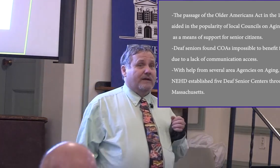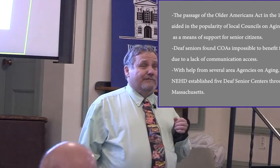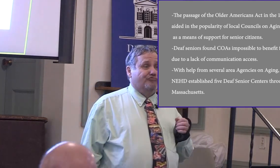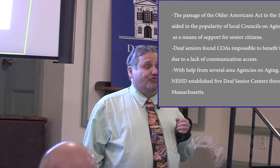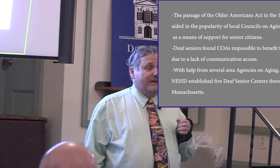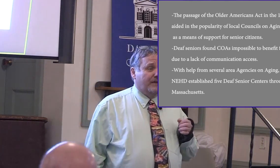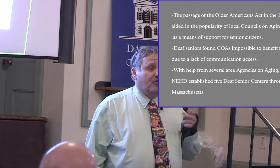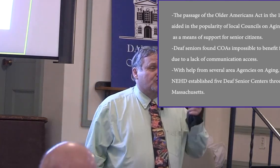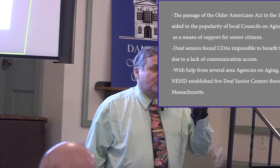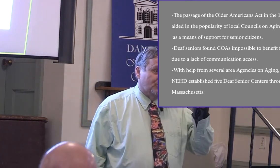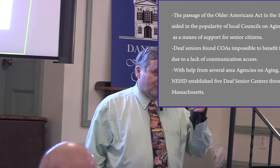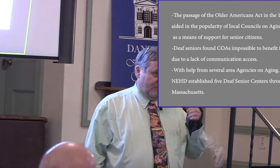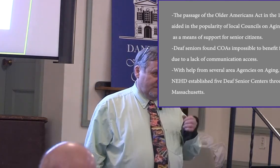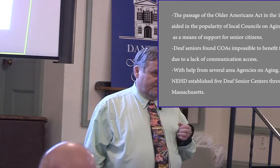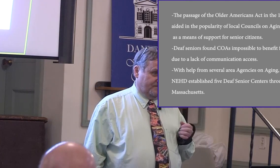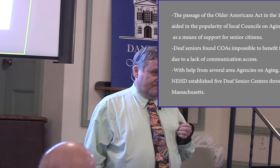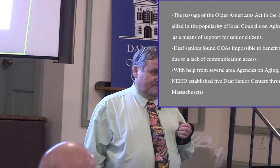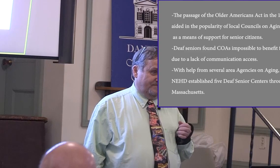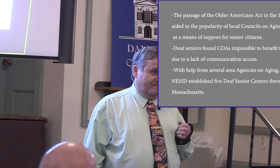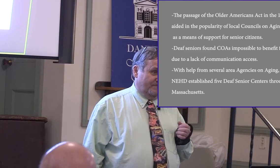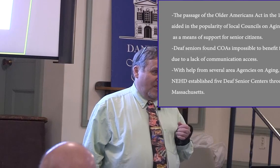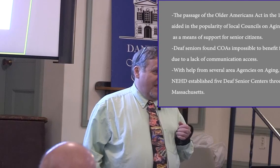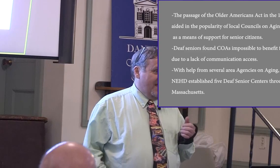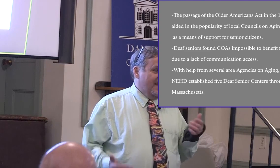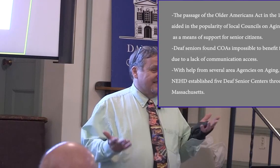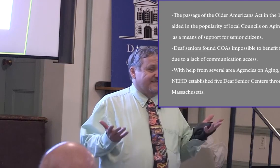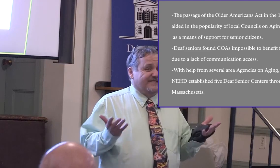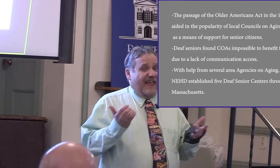Now, really, there's 2.